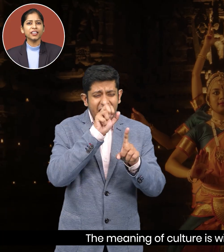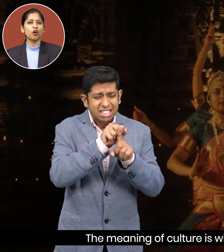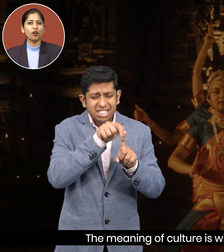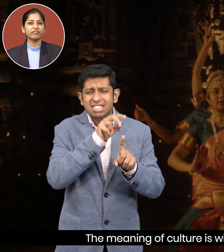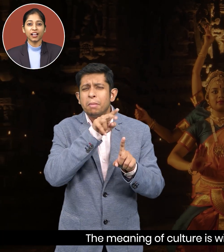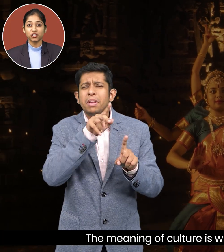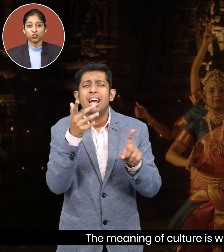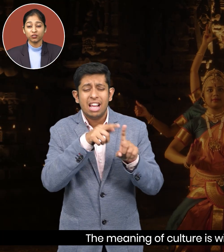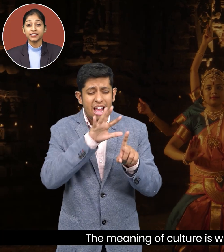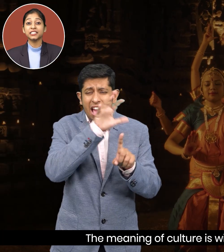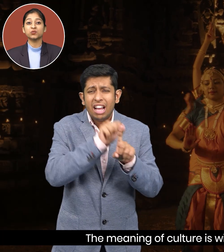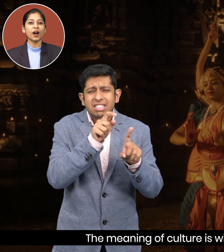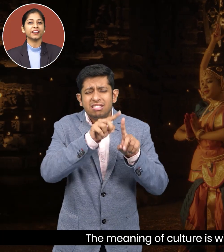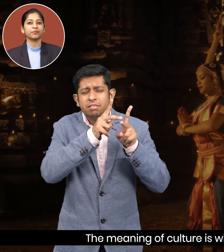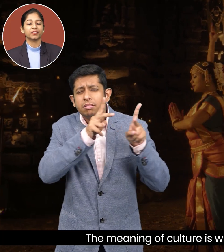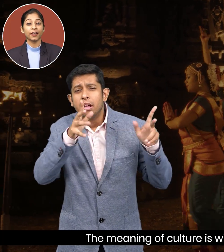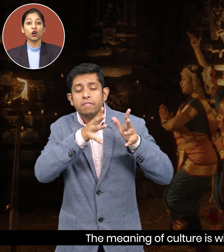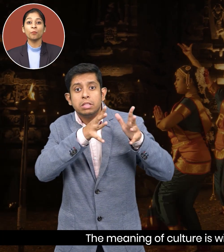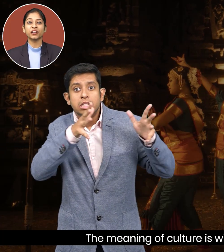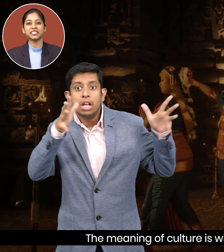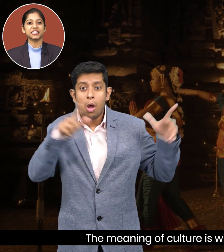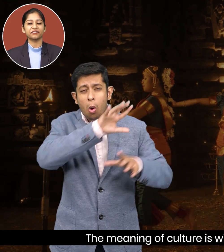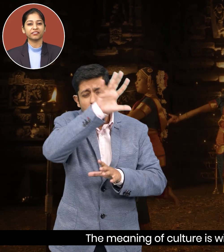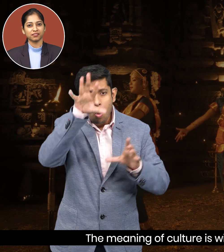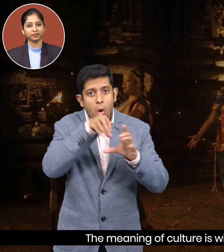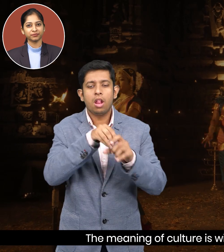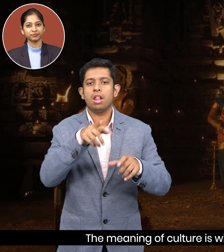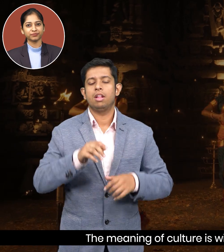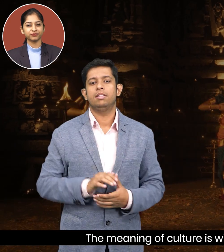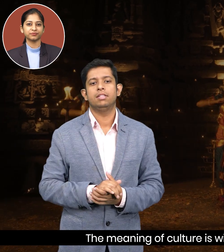The meaning of culture is wide and comprehensive.